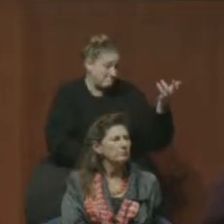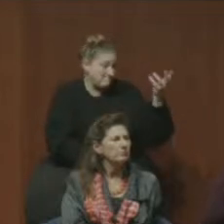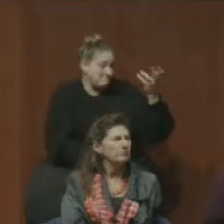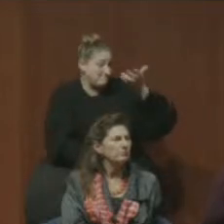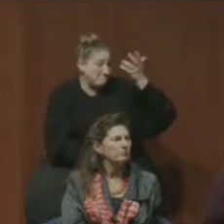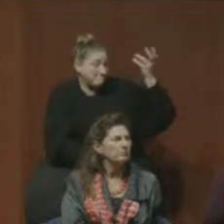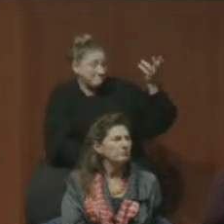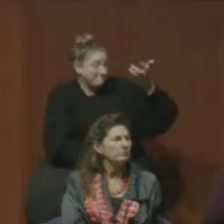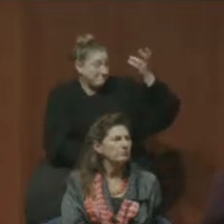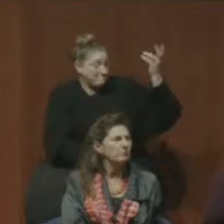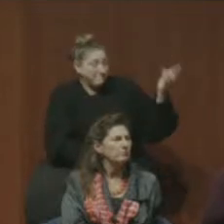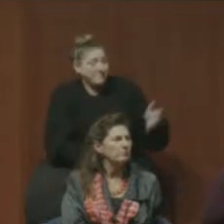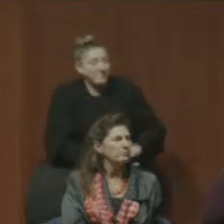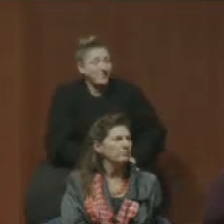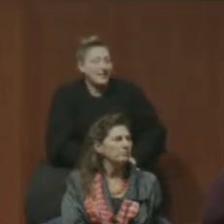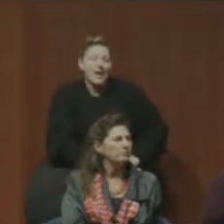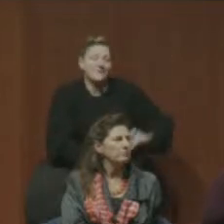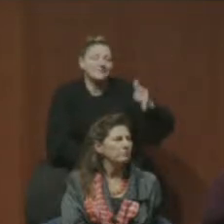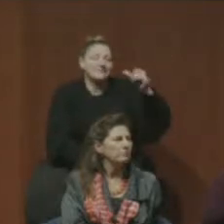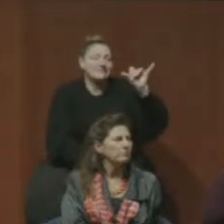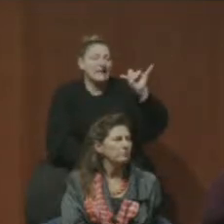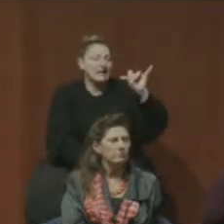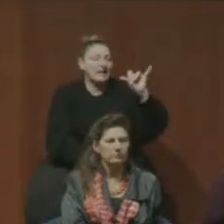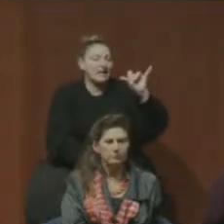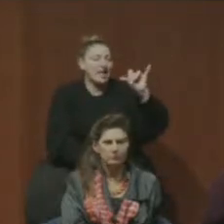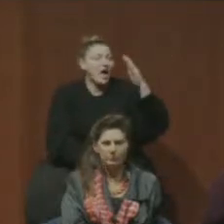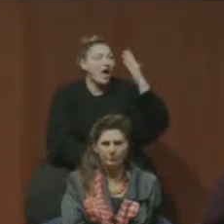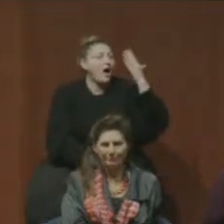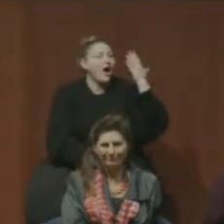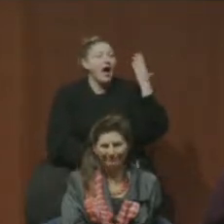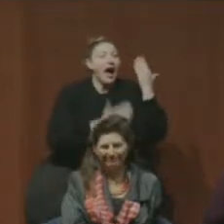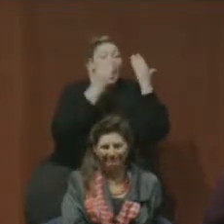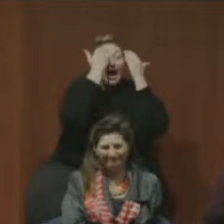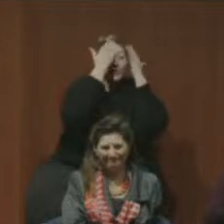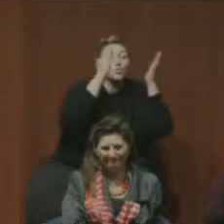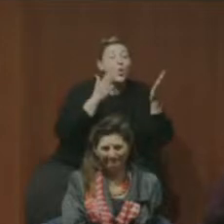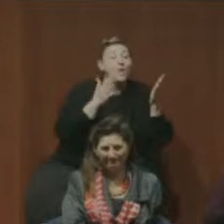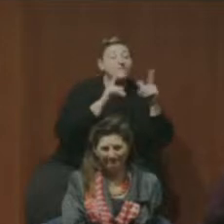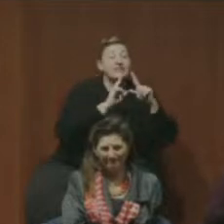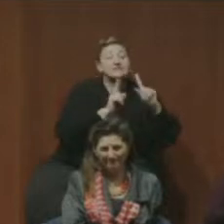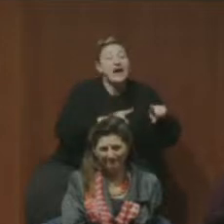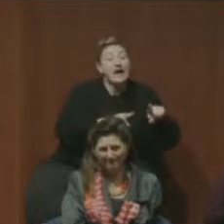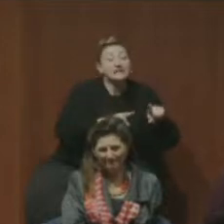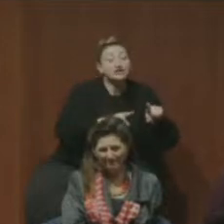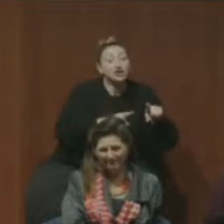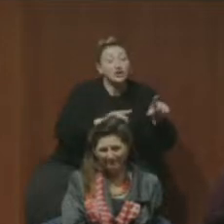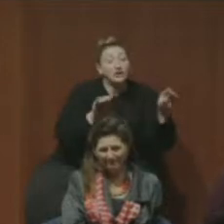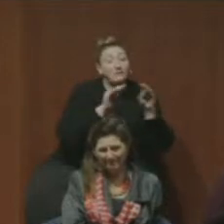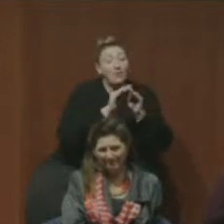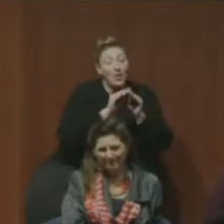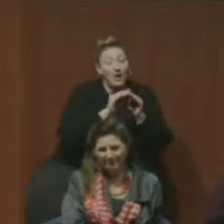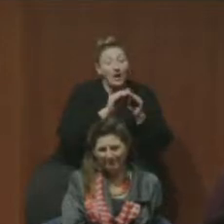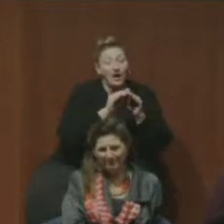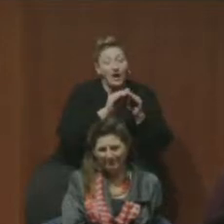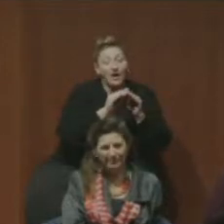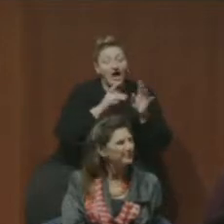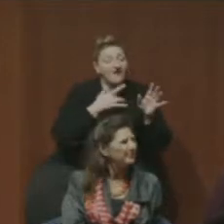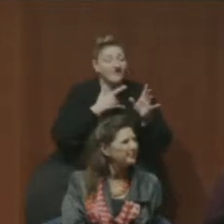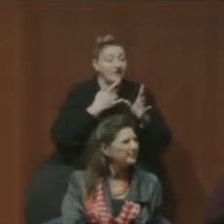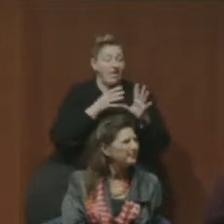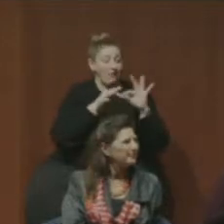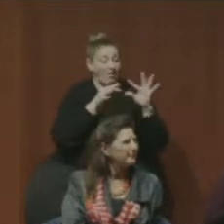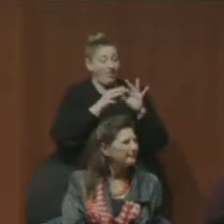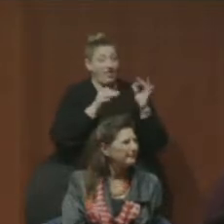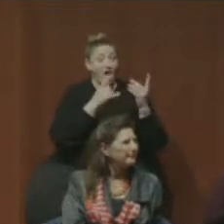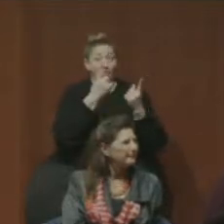So I'm still not, I don't know if any of this is answering anything more. I feel like, again, all I do with